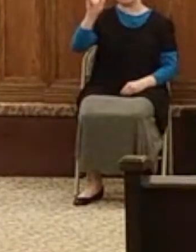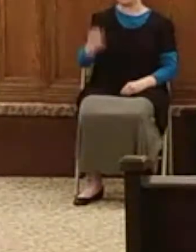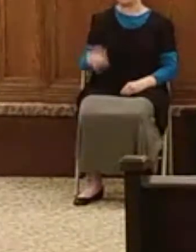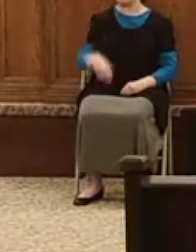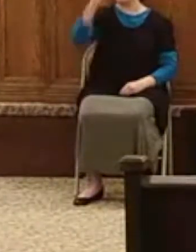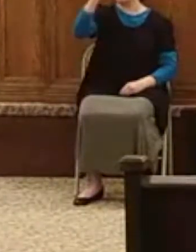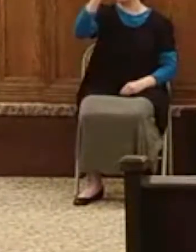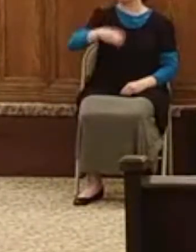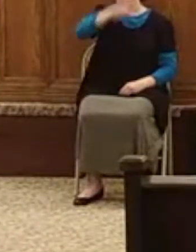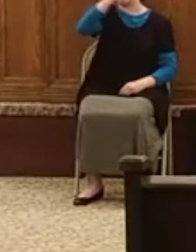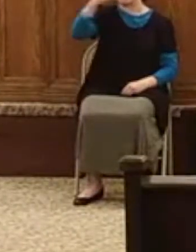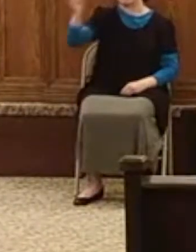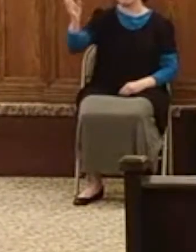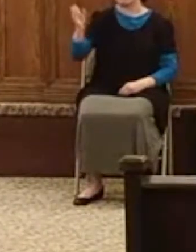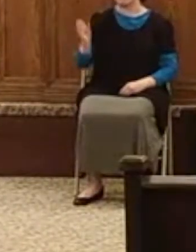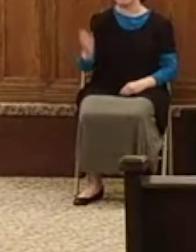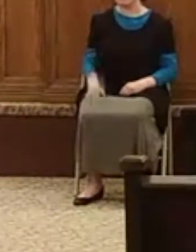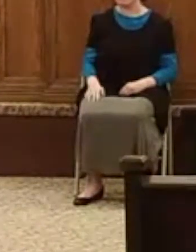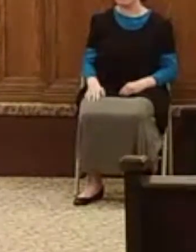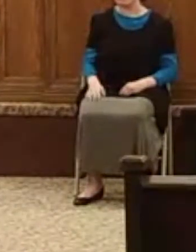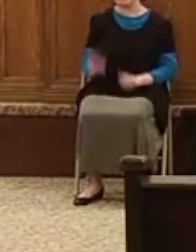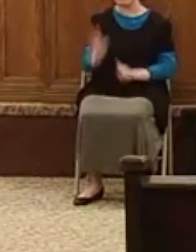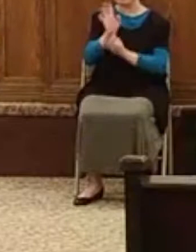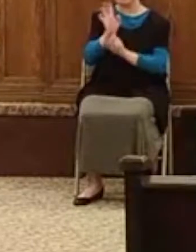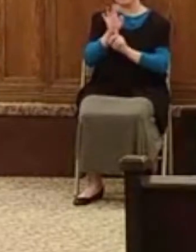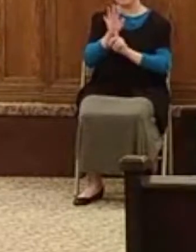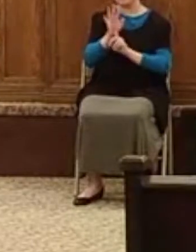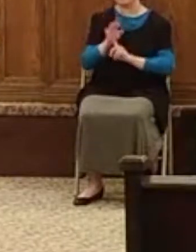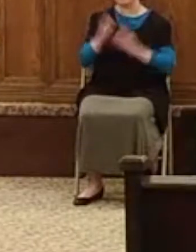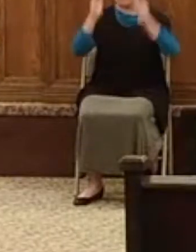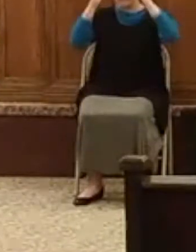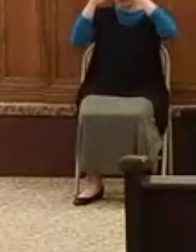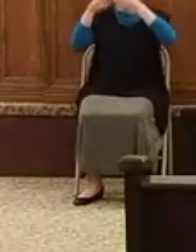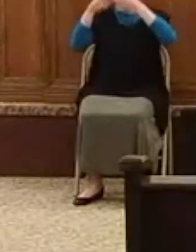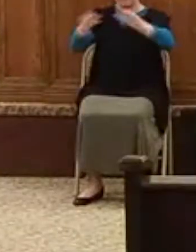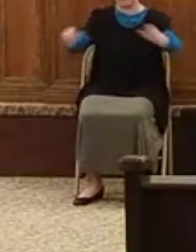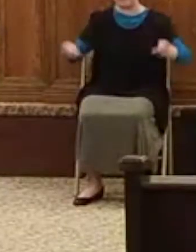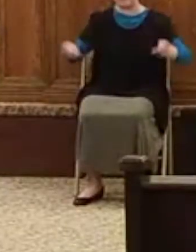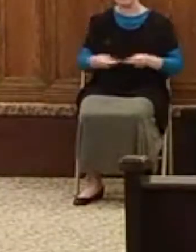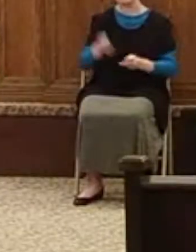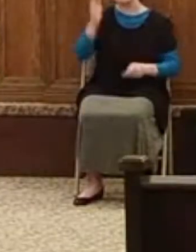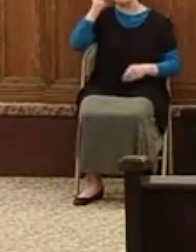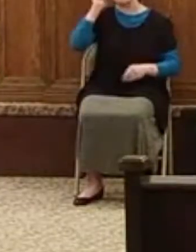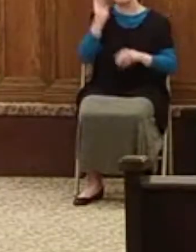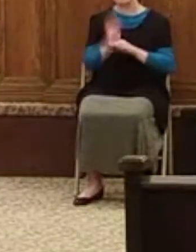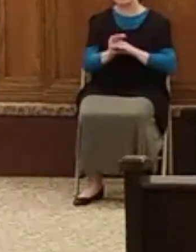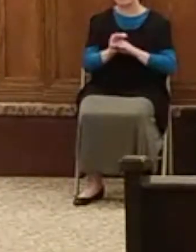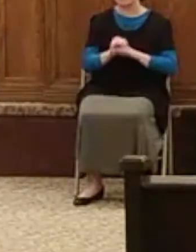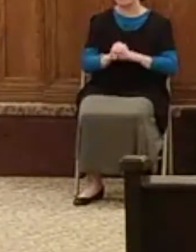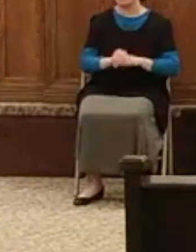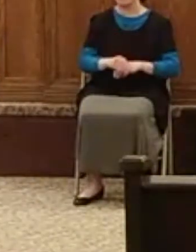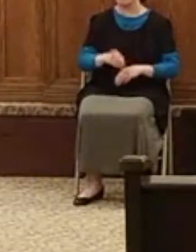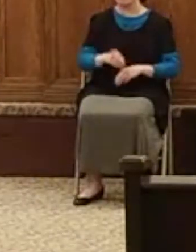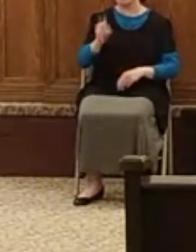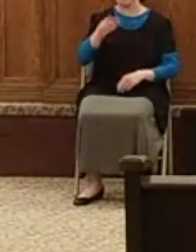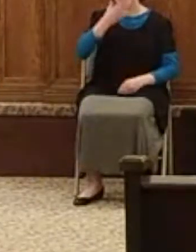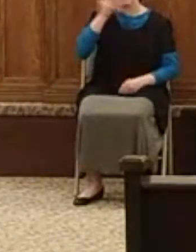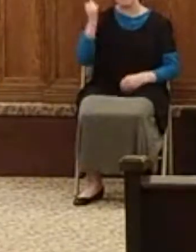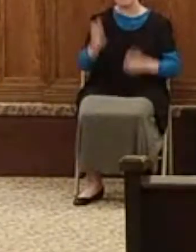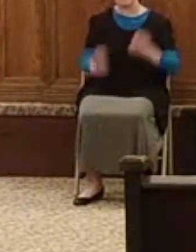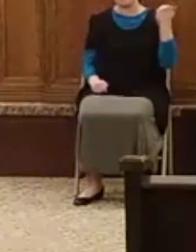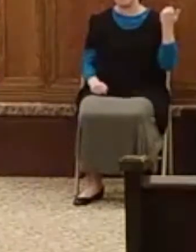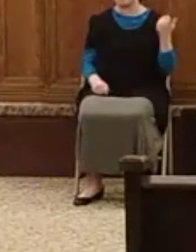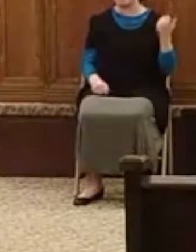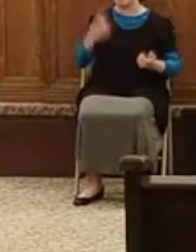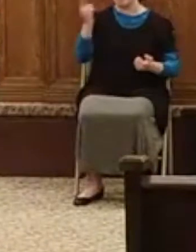it wasn't for an old rugged cross, if it wasn't for a candle in a dark place. Hear me tonight, church. We're no better than